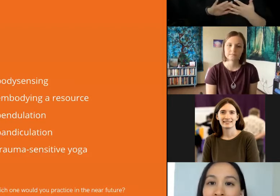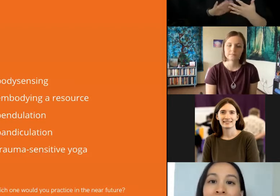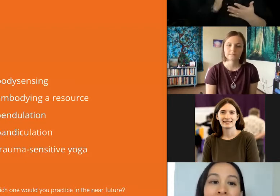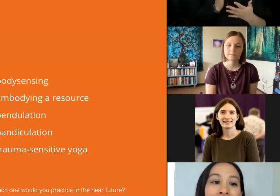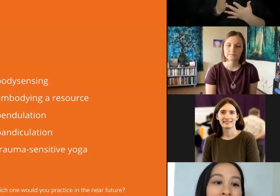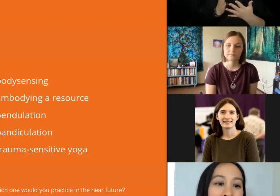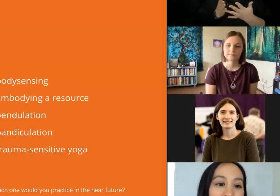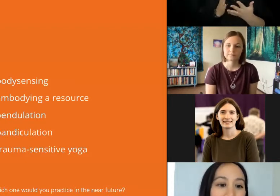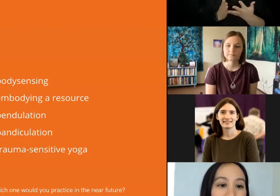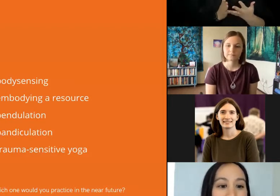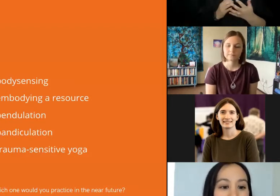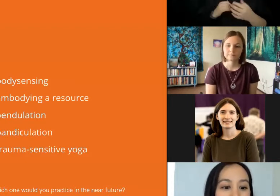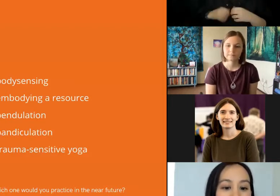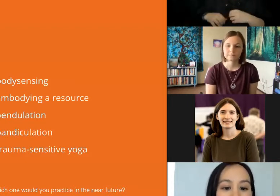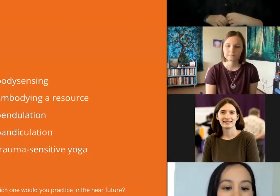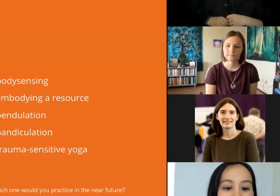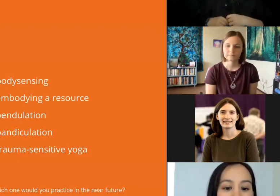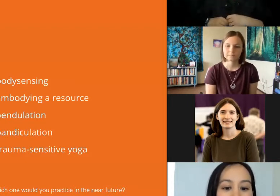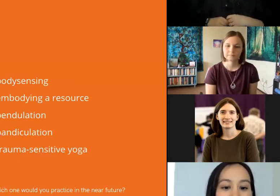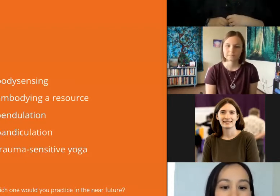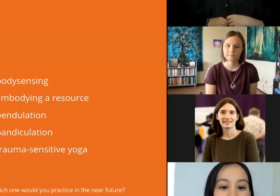Nice.